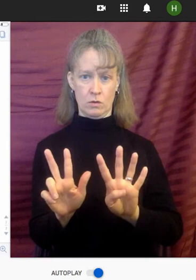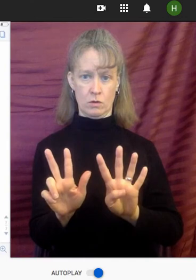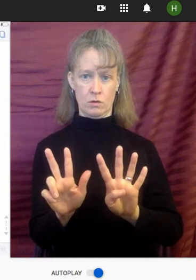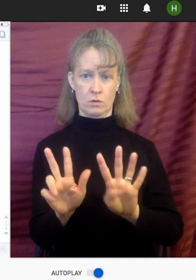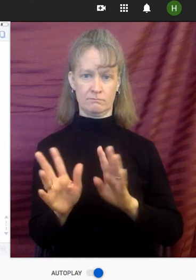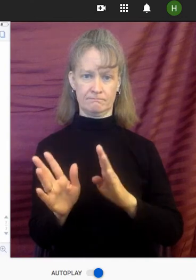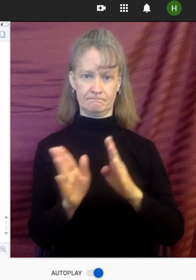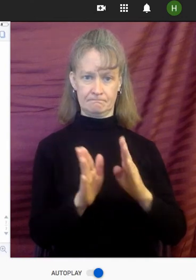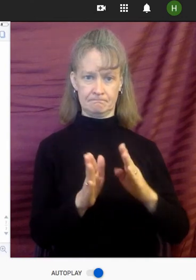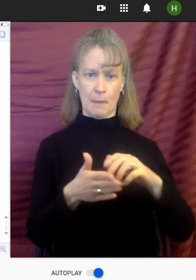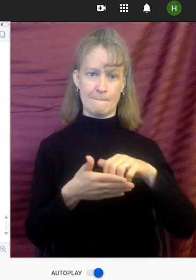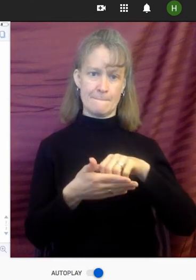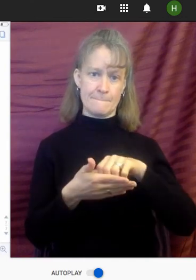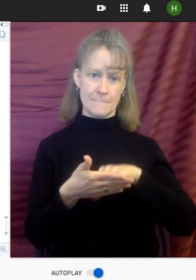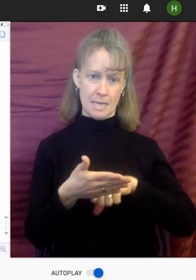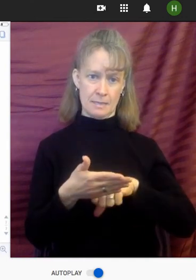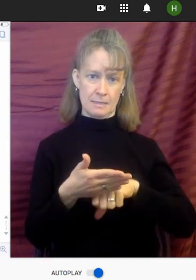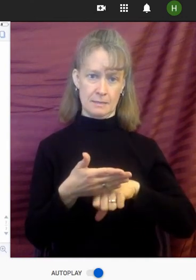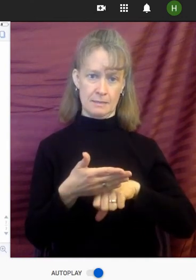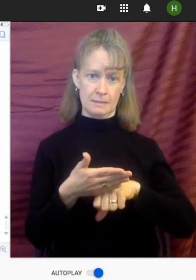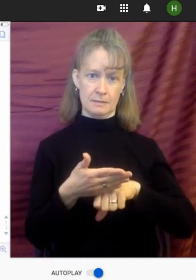minus